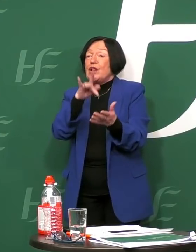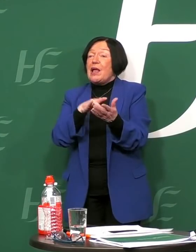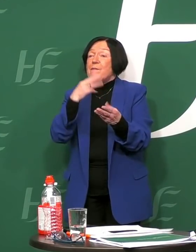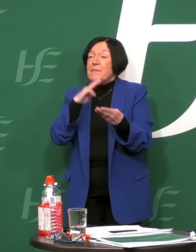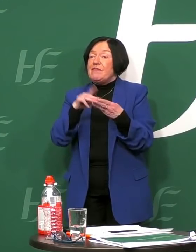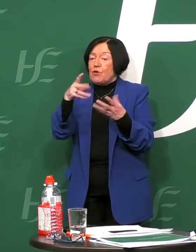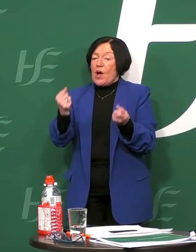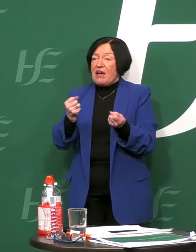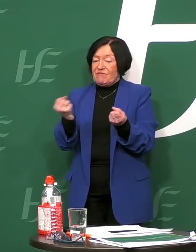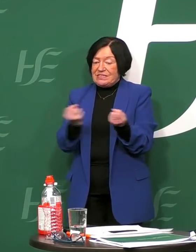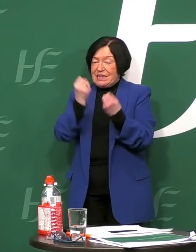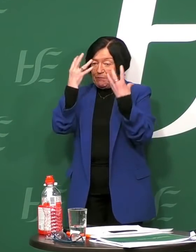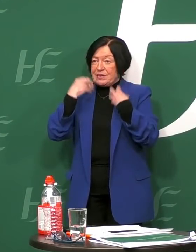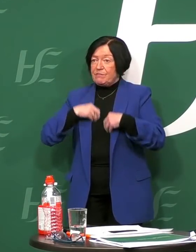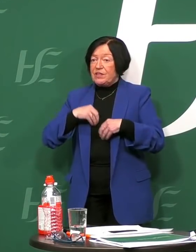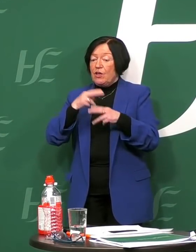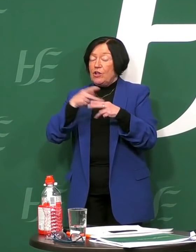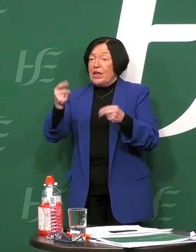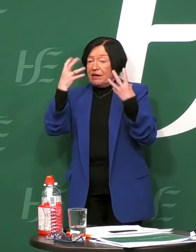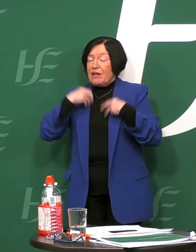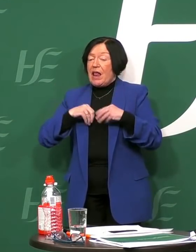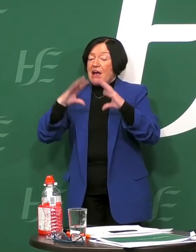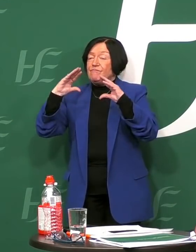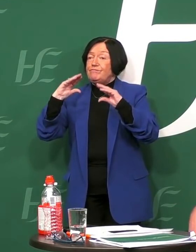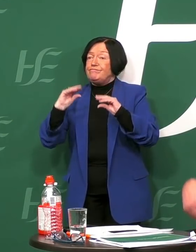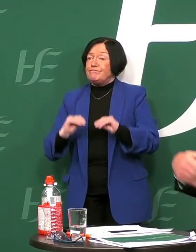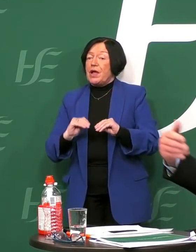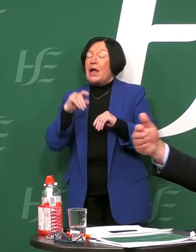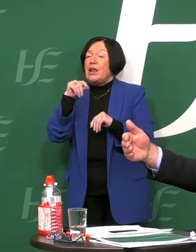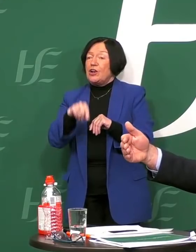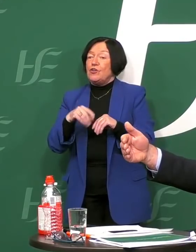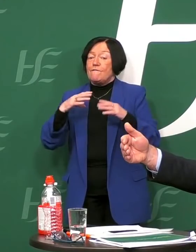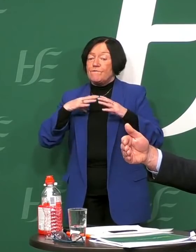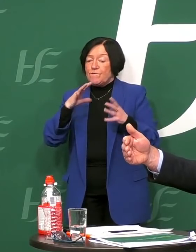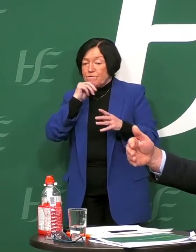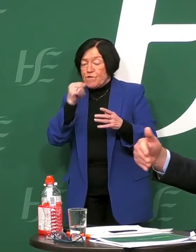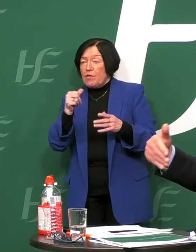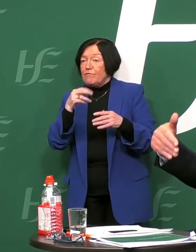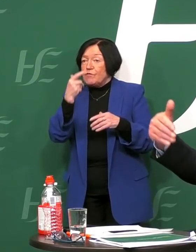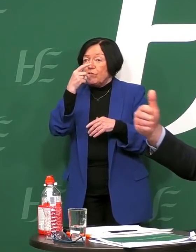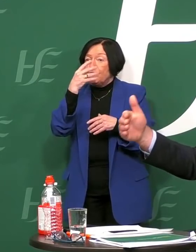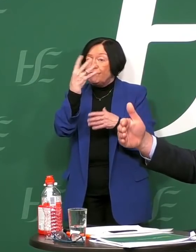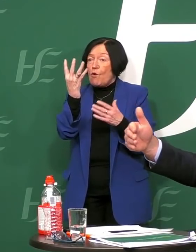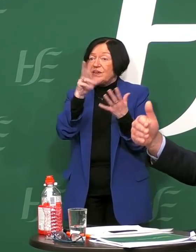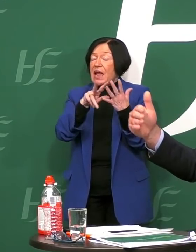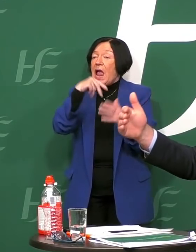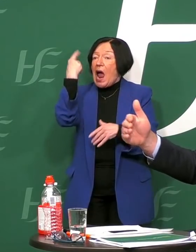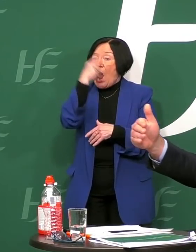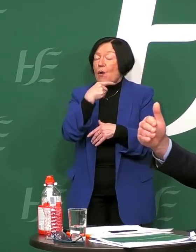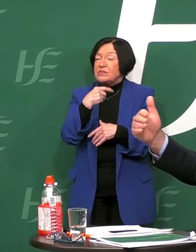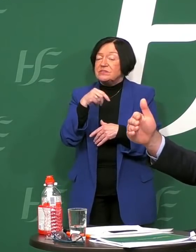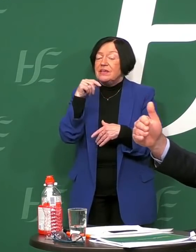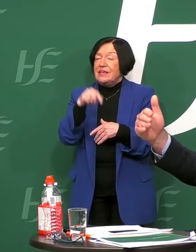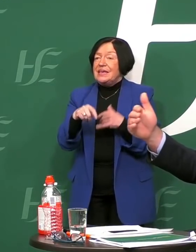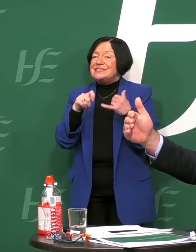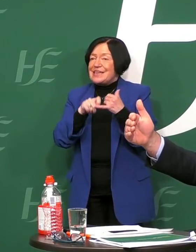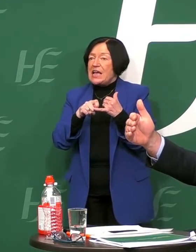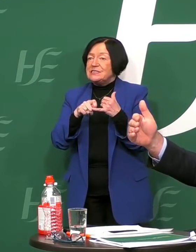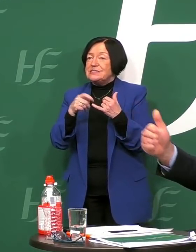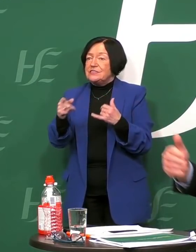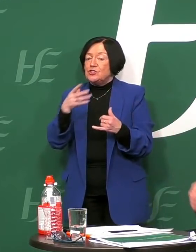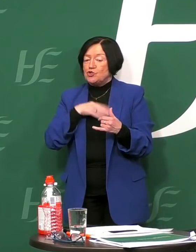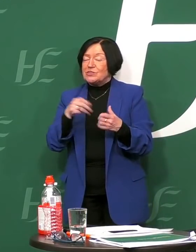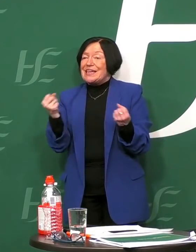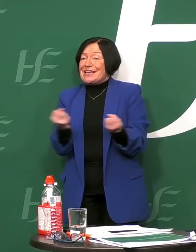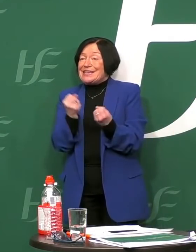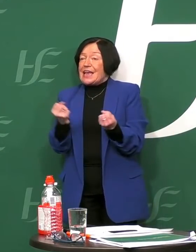if you have symptoms, of course, is until those symptoms have abated and you're symptom-free for 48 hours, then, the test in some way is just an